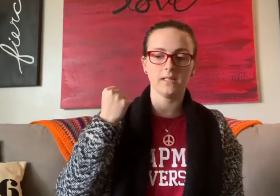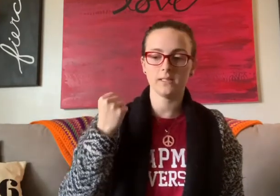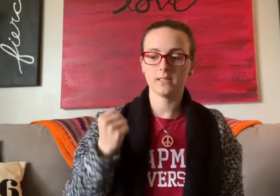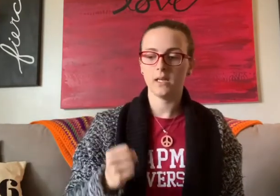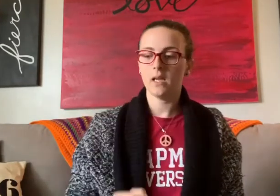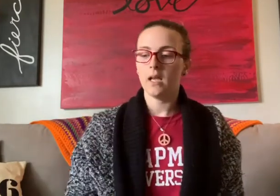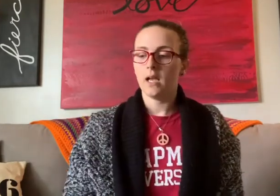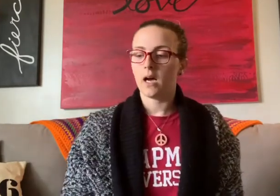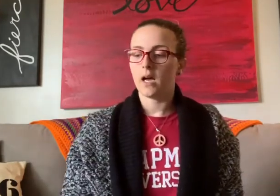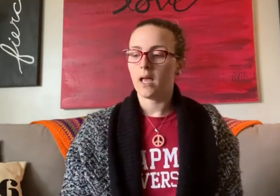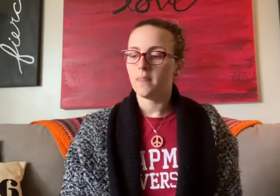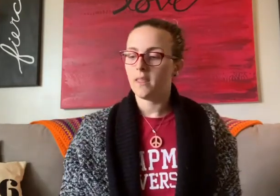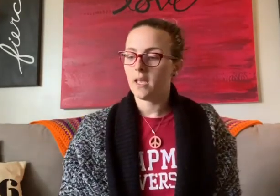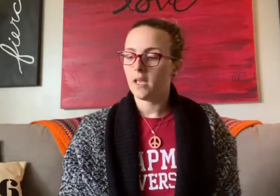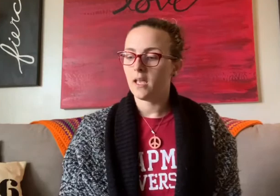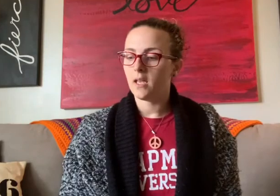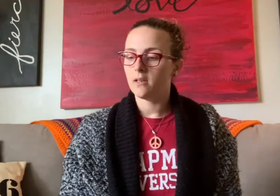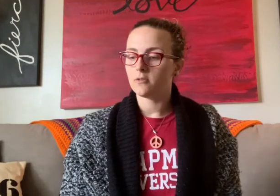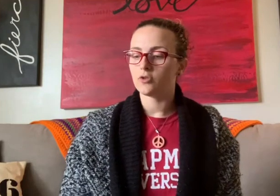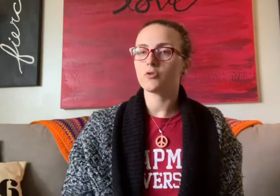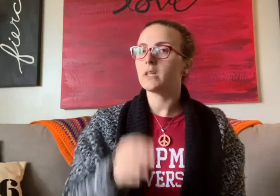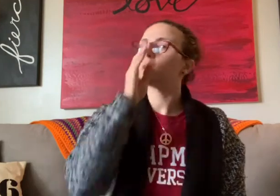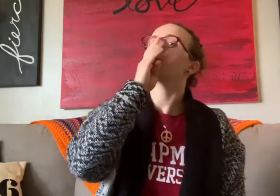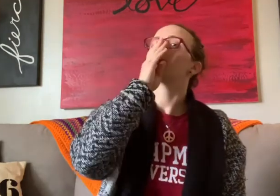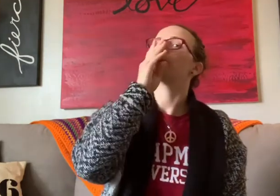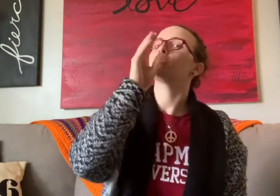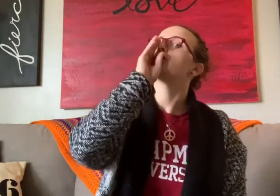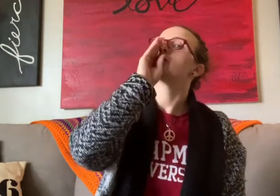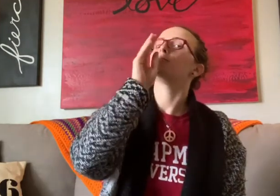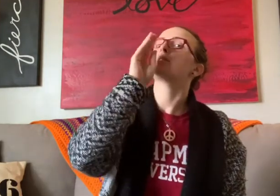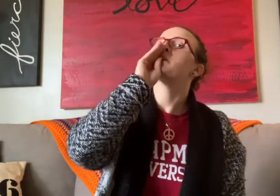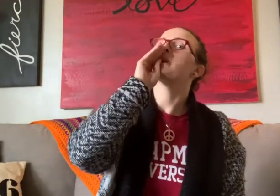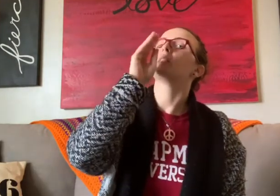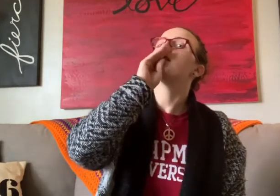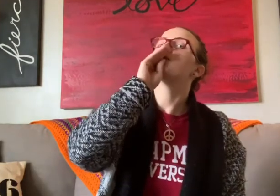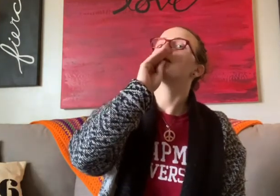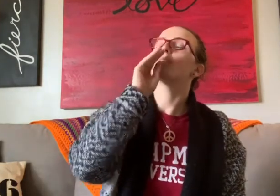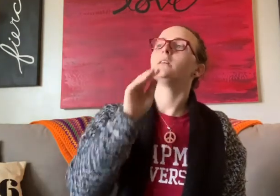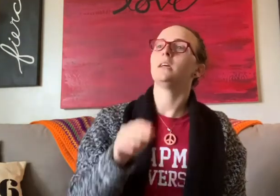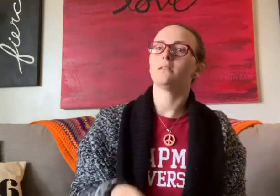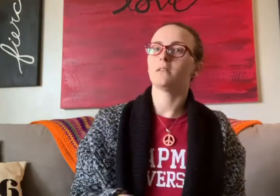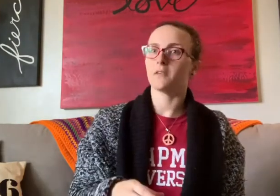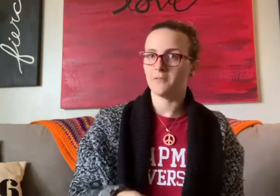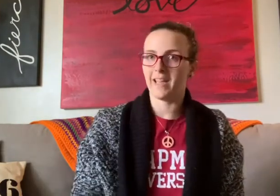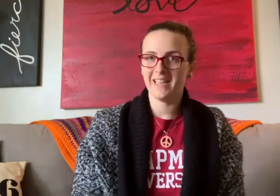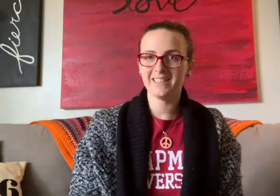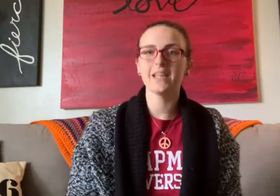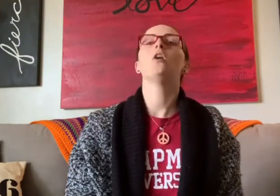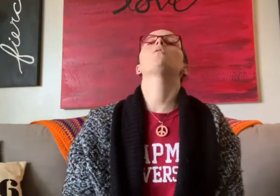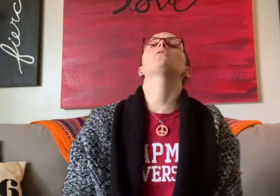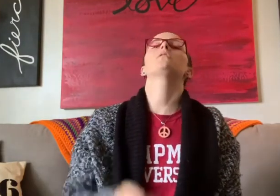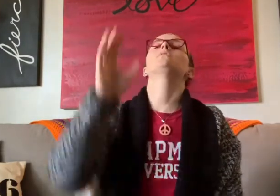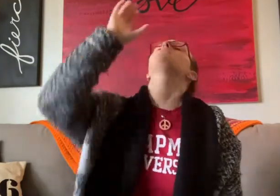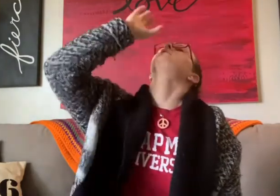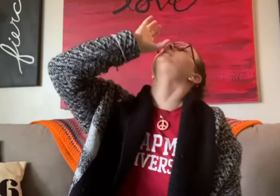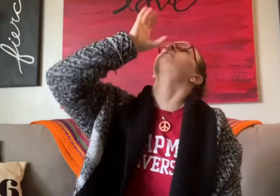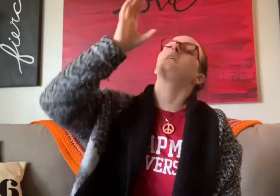fist. And then drink, sometimes they'll just do something like this, where they'll hit their face, or they'll do this kind of